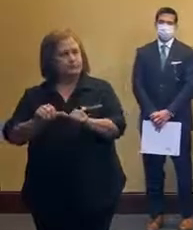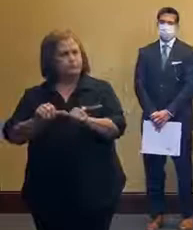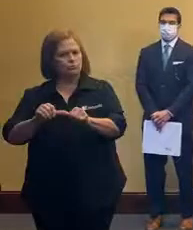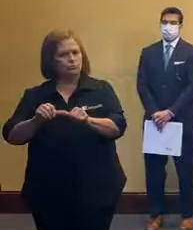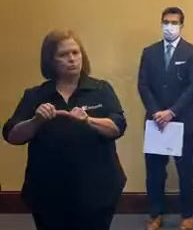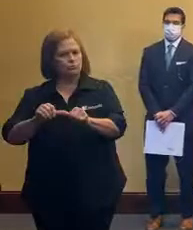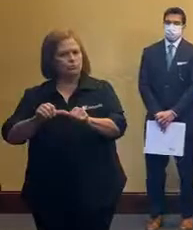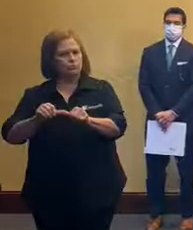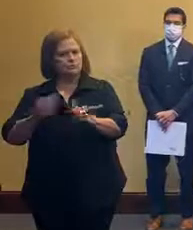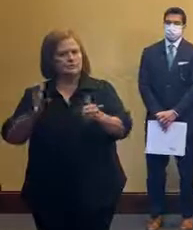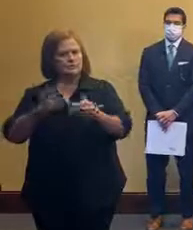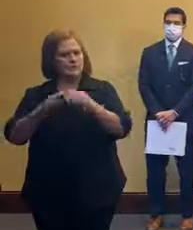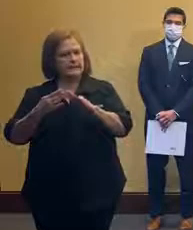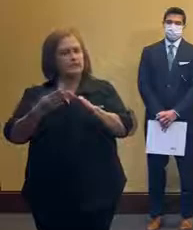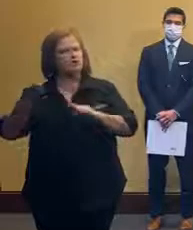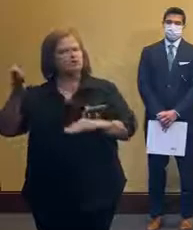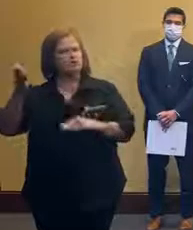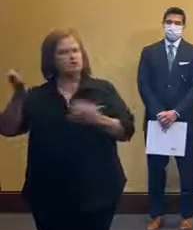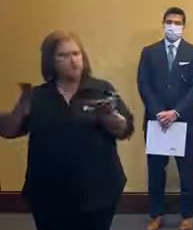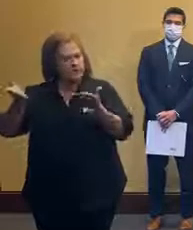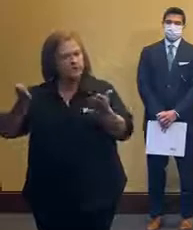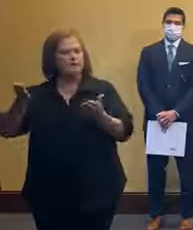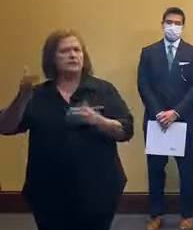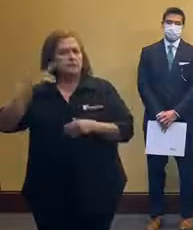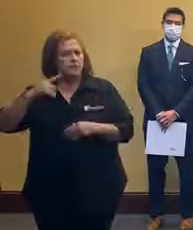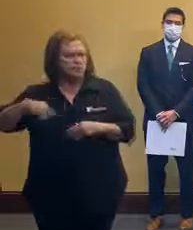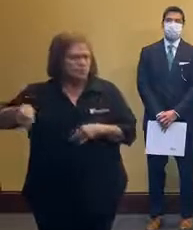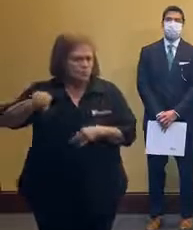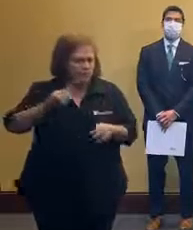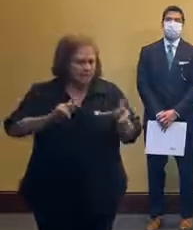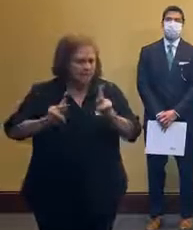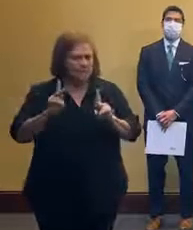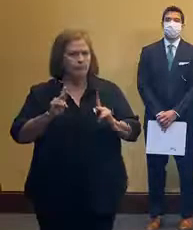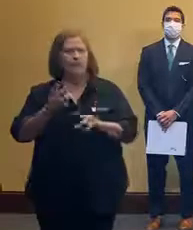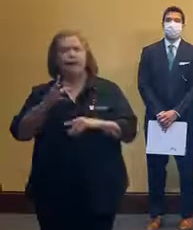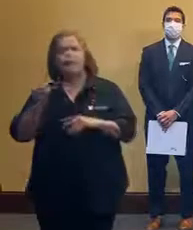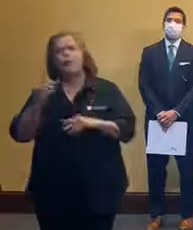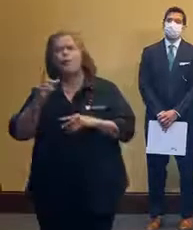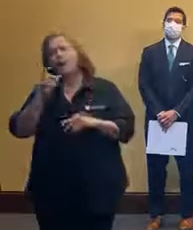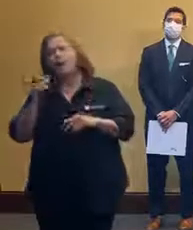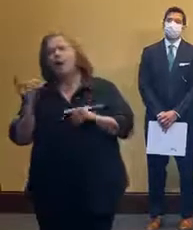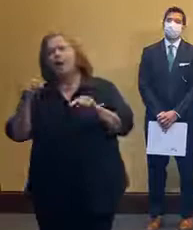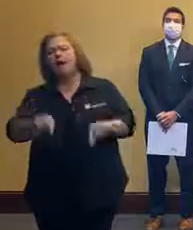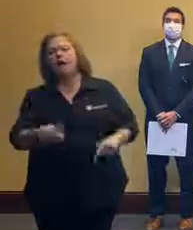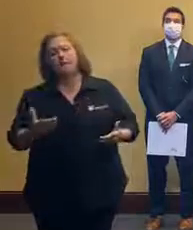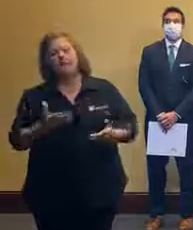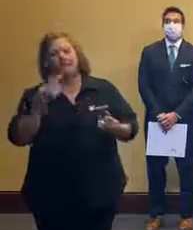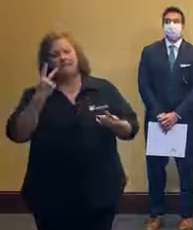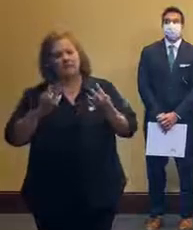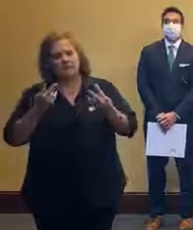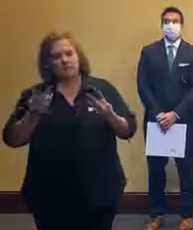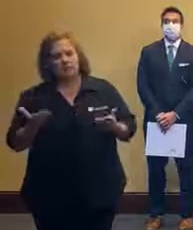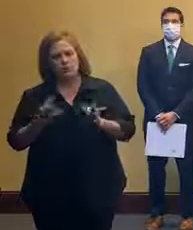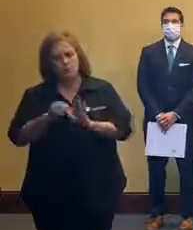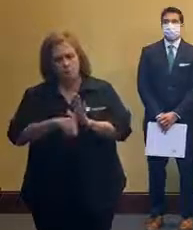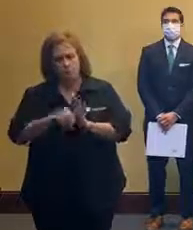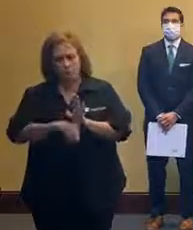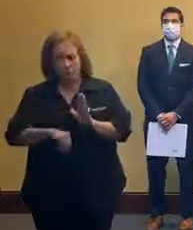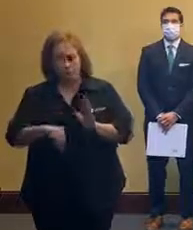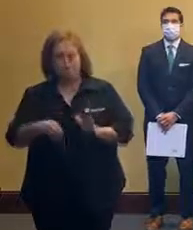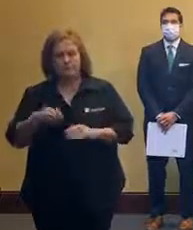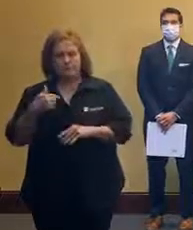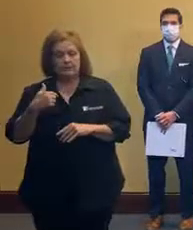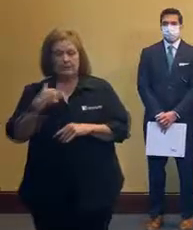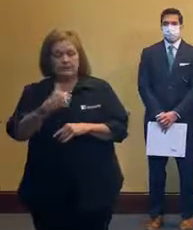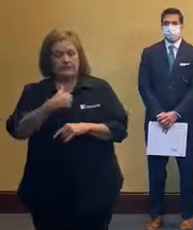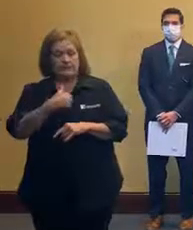the public, those who live here, and even those who visit the city of New Orleans. We understand